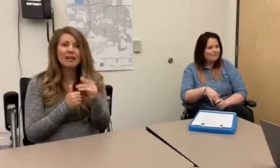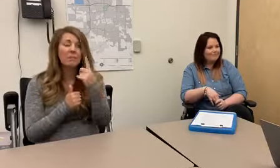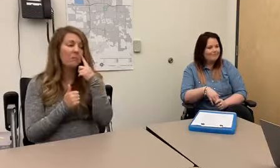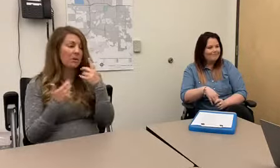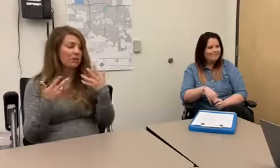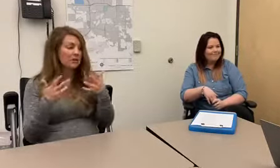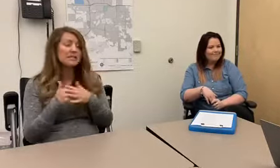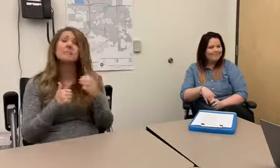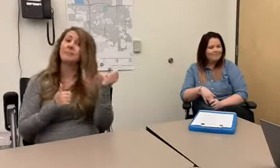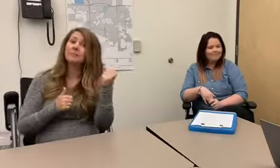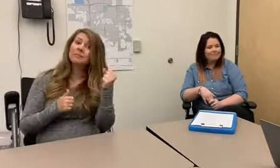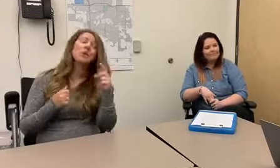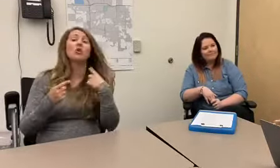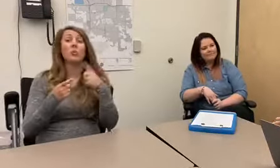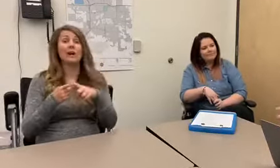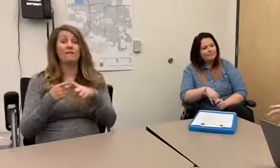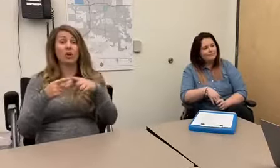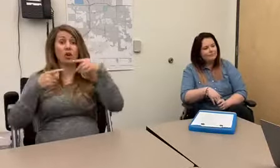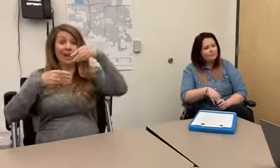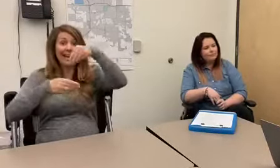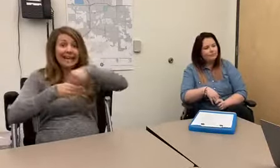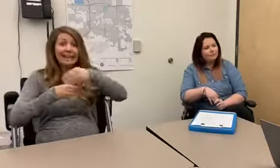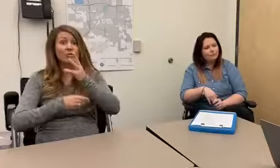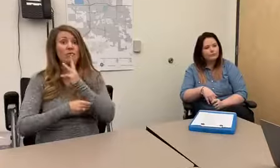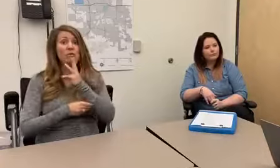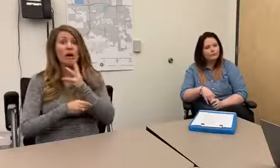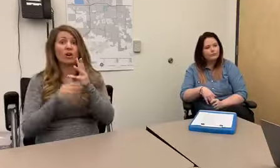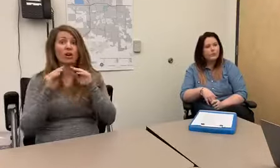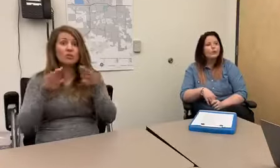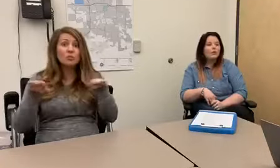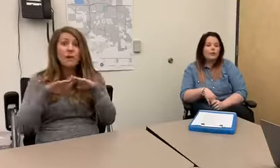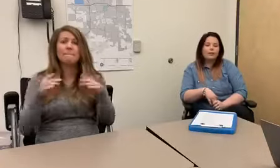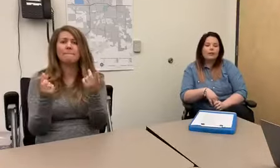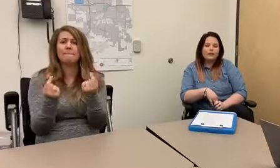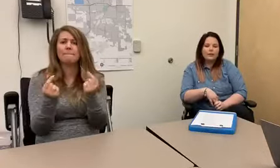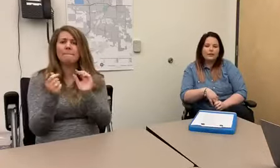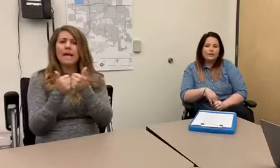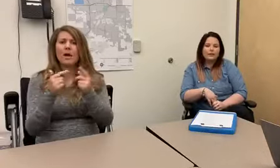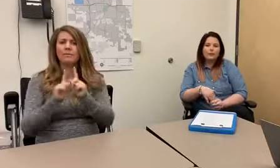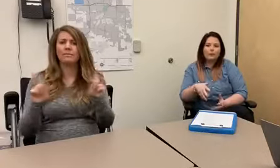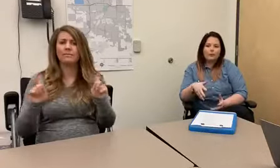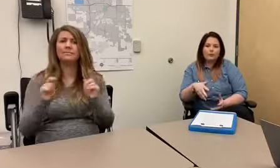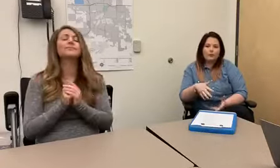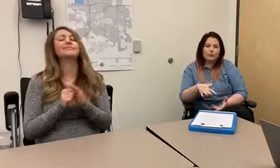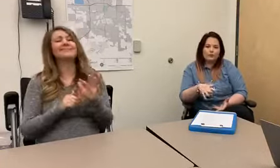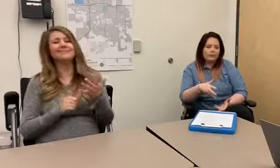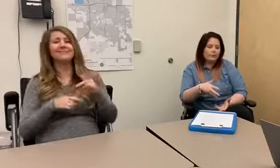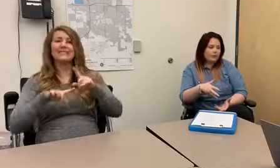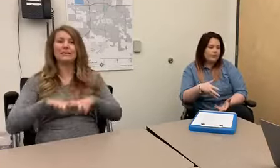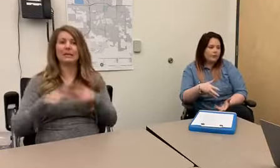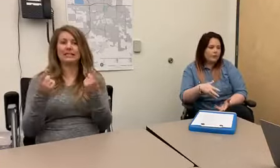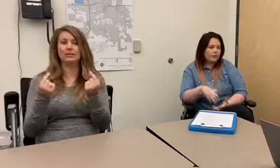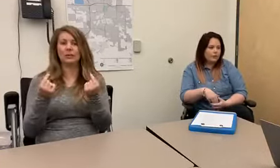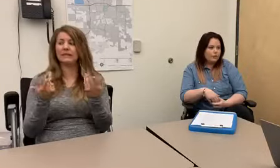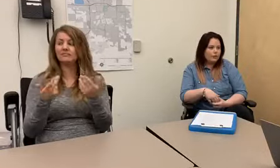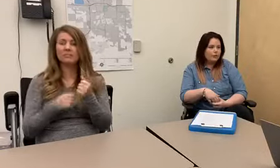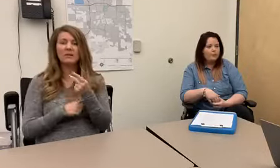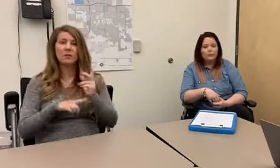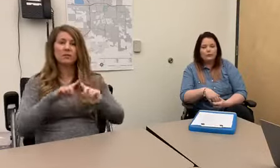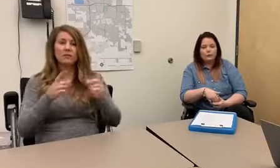Yeah, so once you're in the pool, how can you distance that way? So that depends kind of on what you're doing. There's a couple different things you could do. If you're